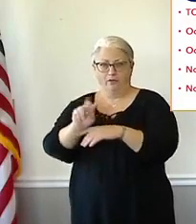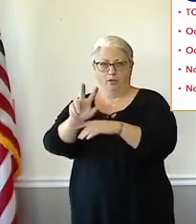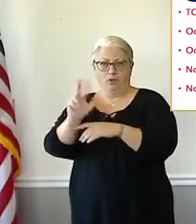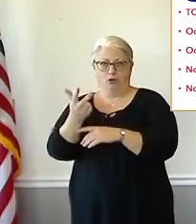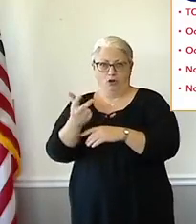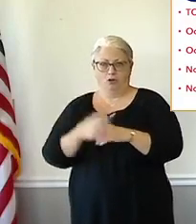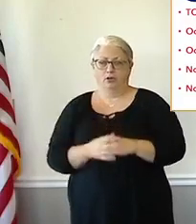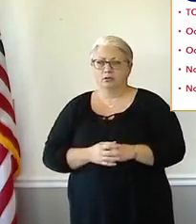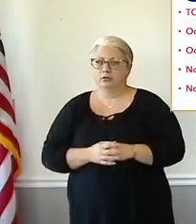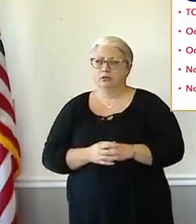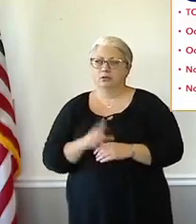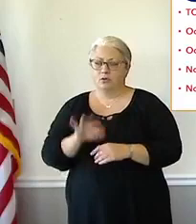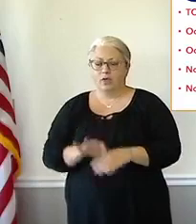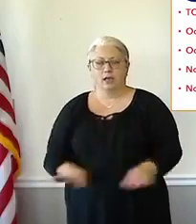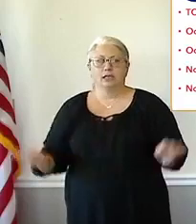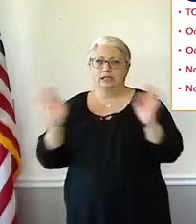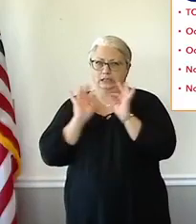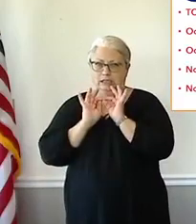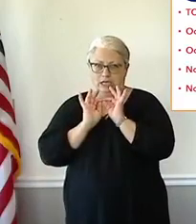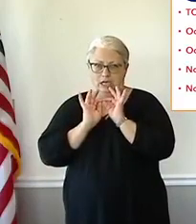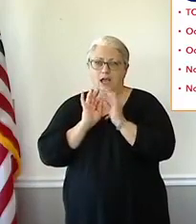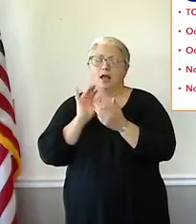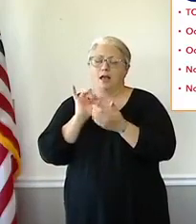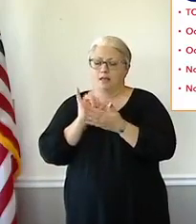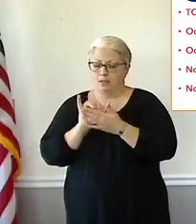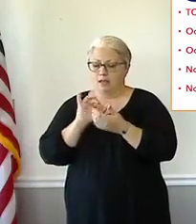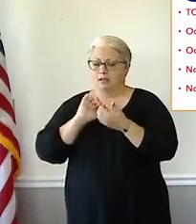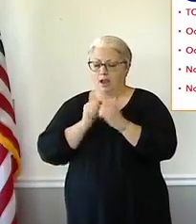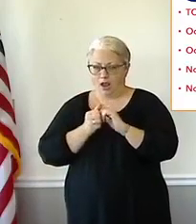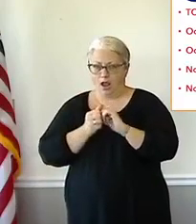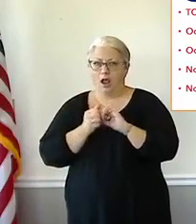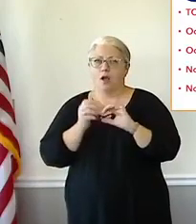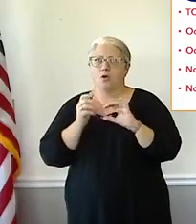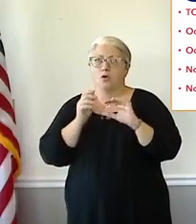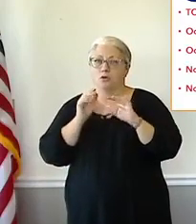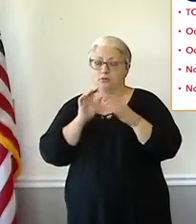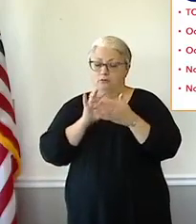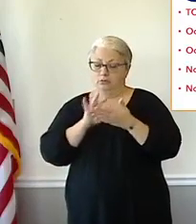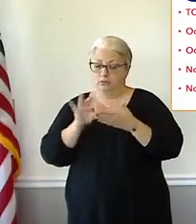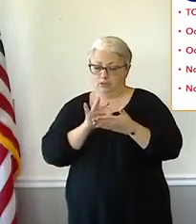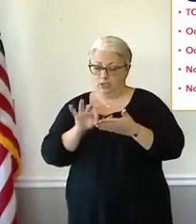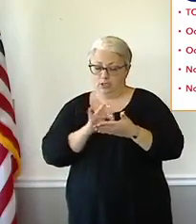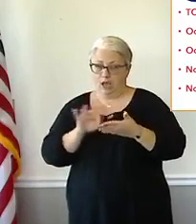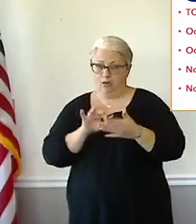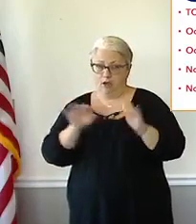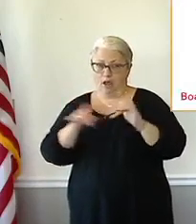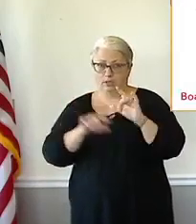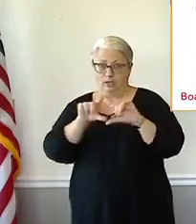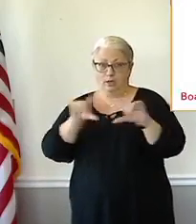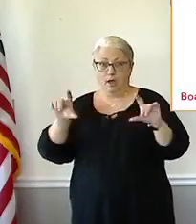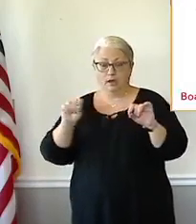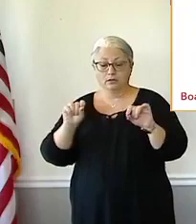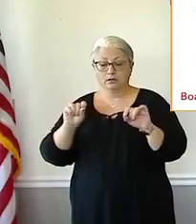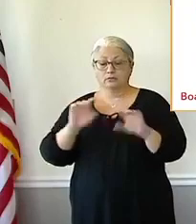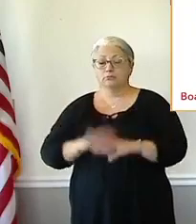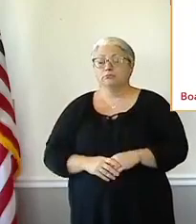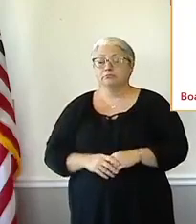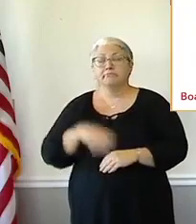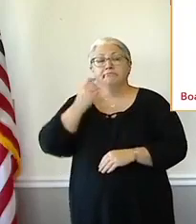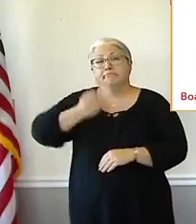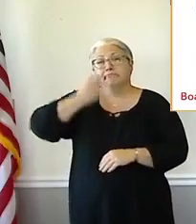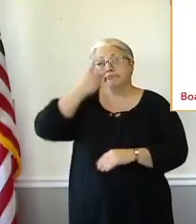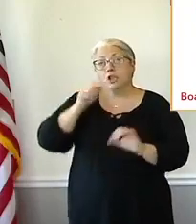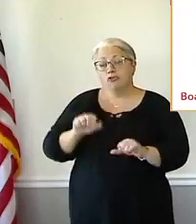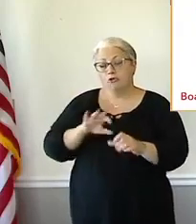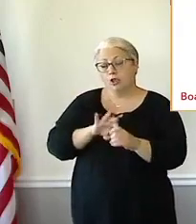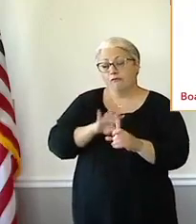that is key, and that's how you get absentee ballot counted. Now, You can also vote early, and early voting